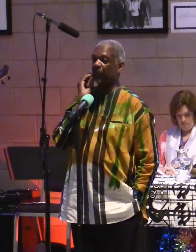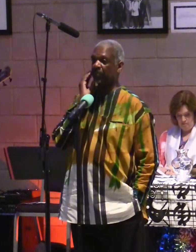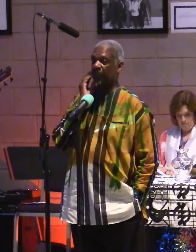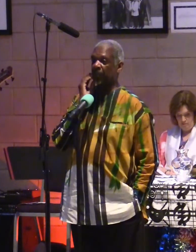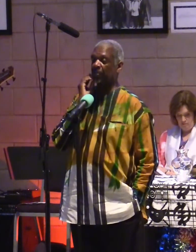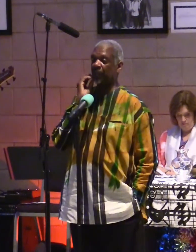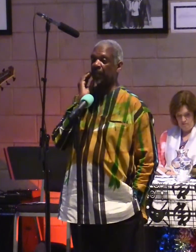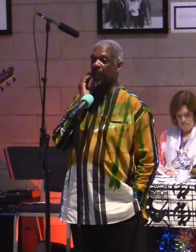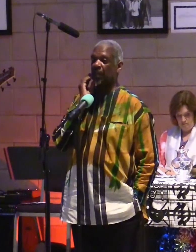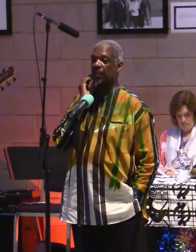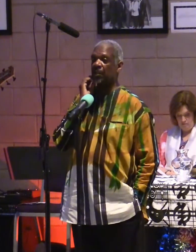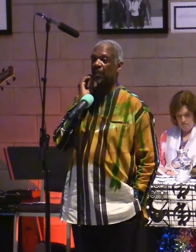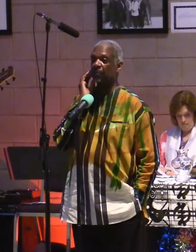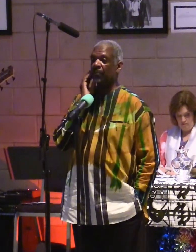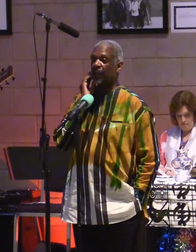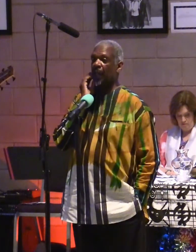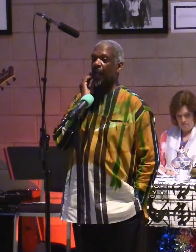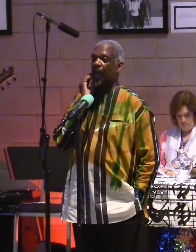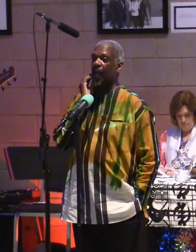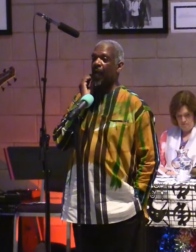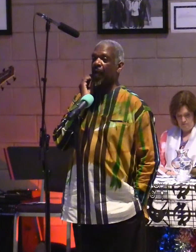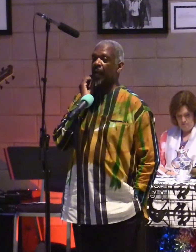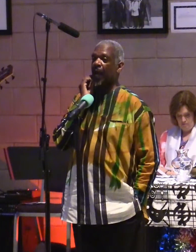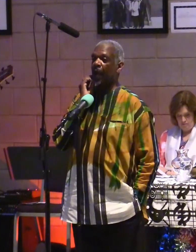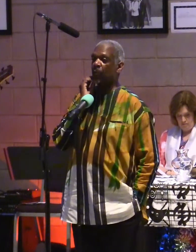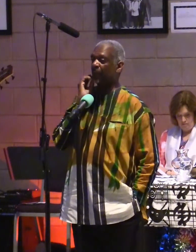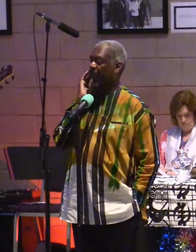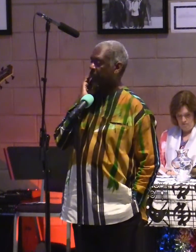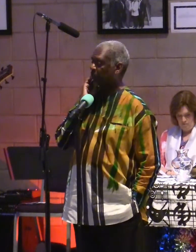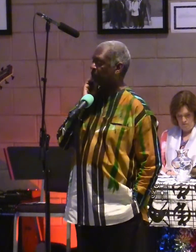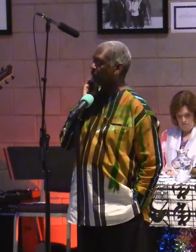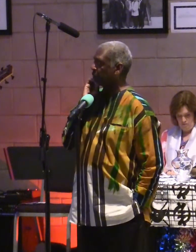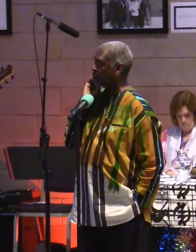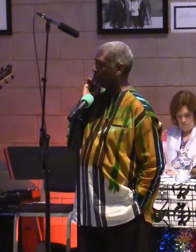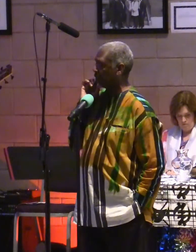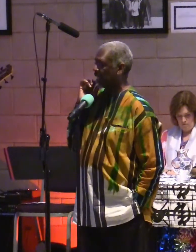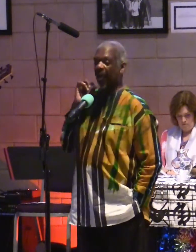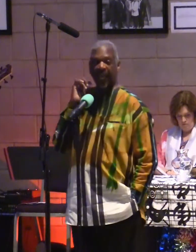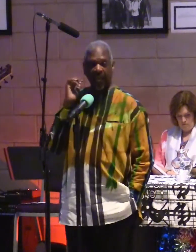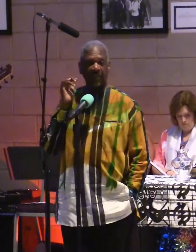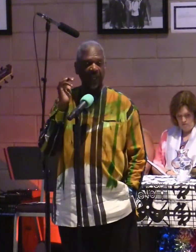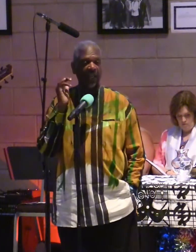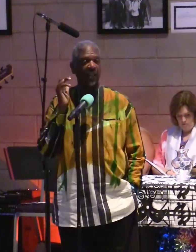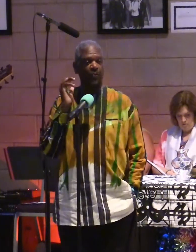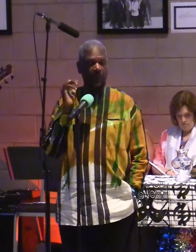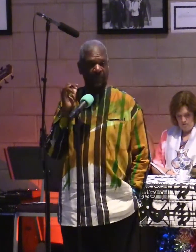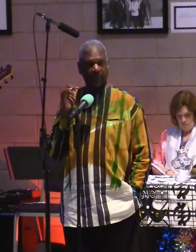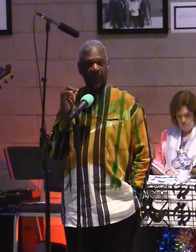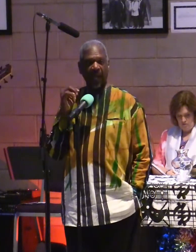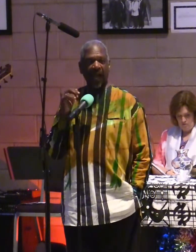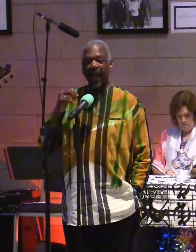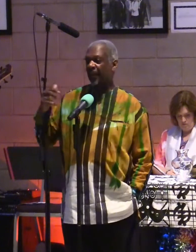with people, they're going to make you cuss. And I went back and reported to her that I have a cuss